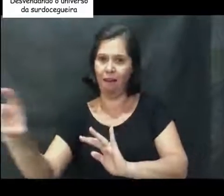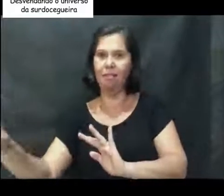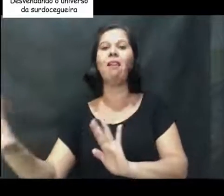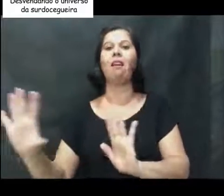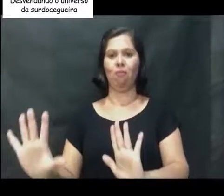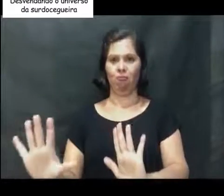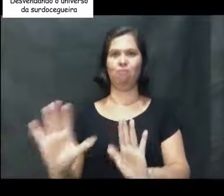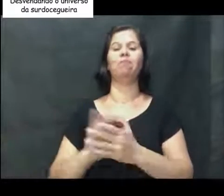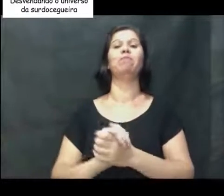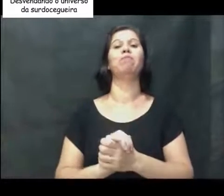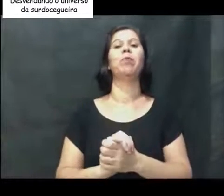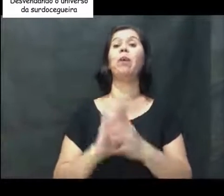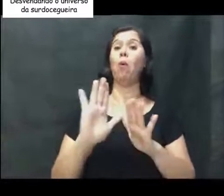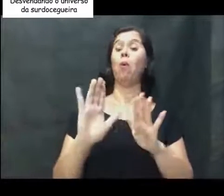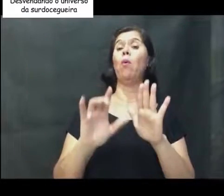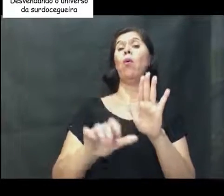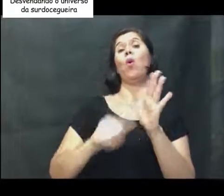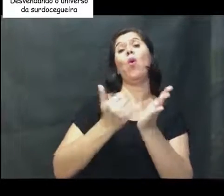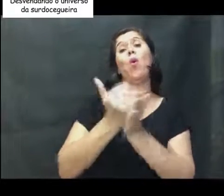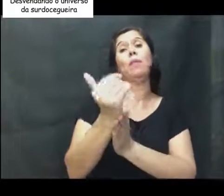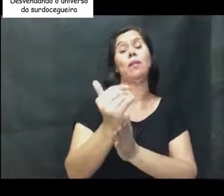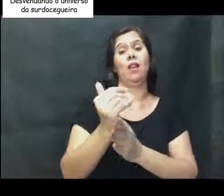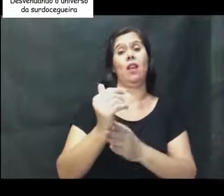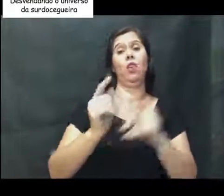I first used loose objects.